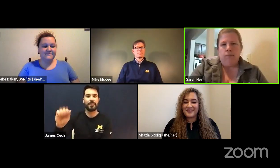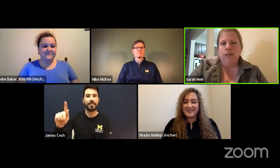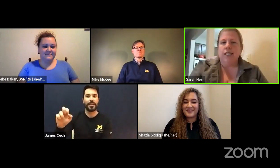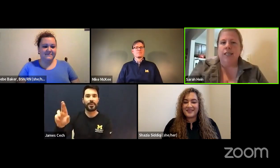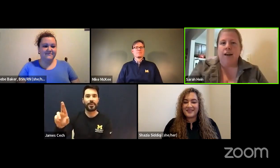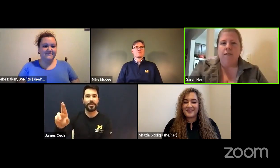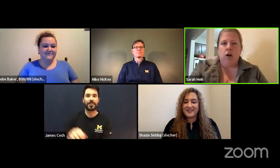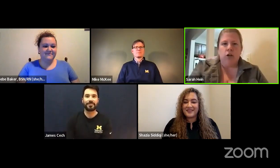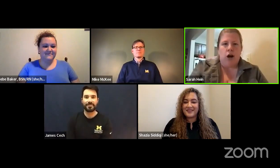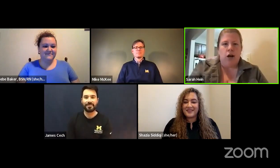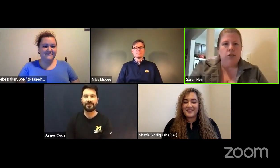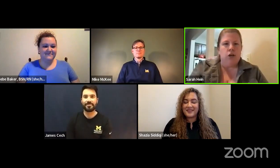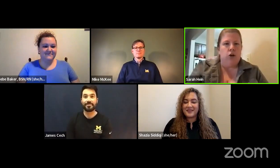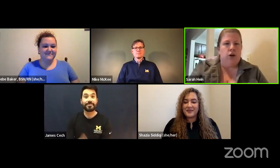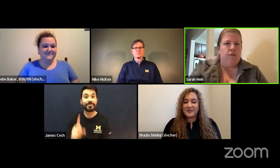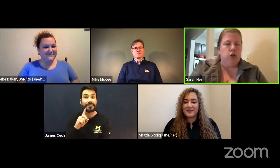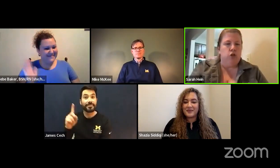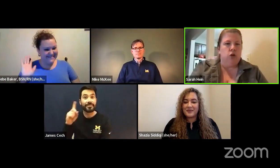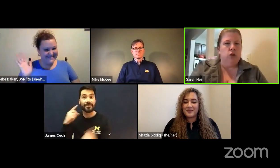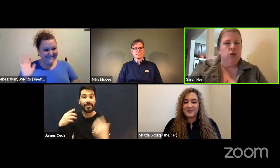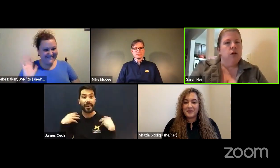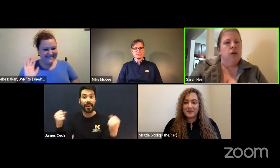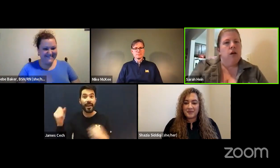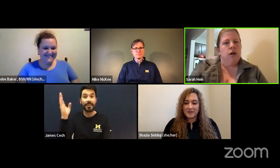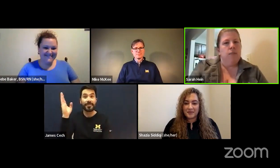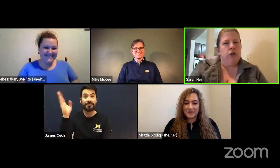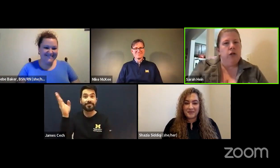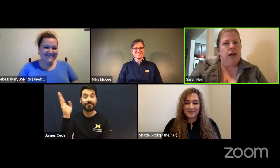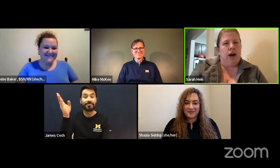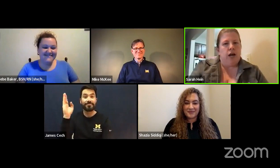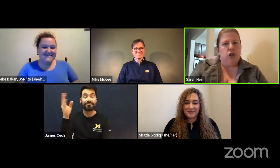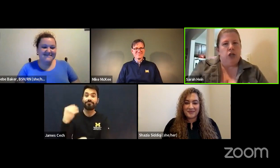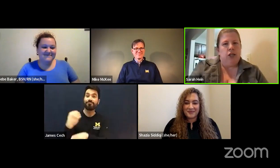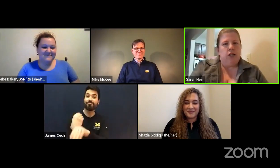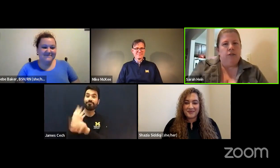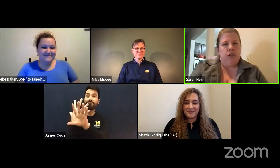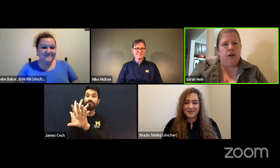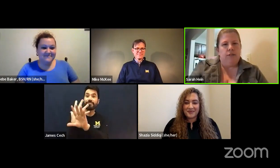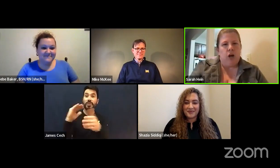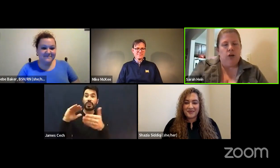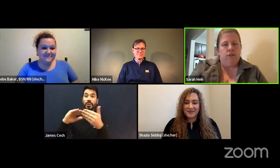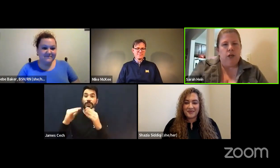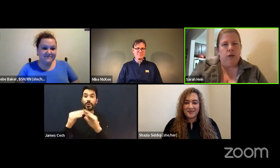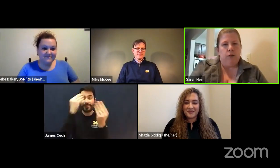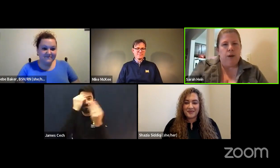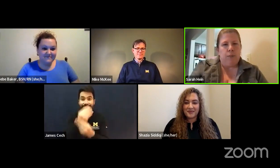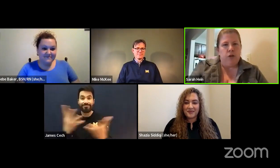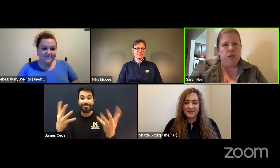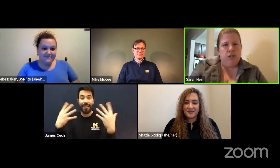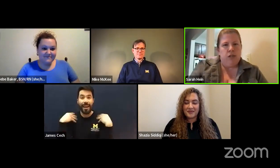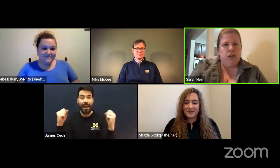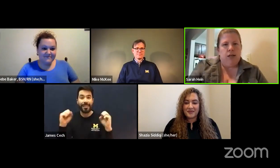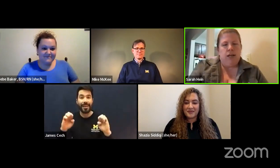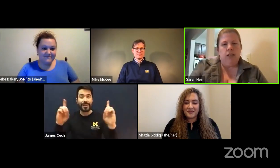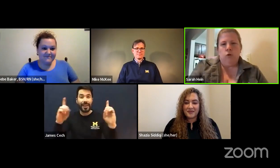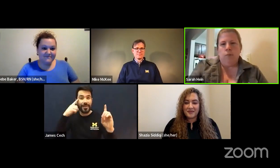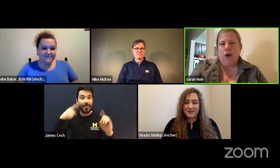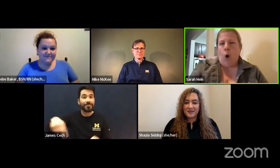The Deaf Health Talks are a virtual community health education for deaf and hard of hearing members. This will be